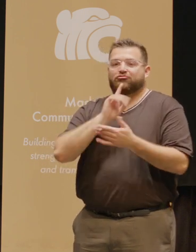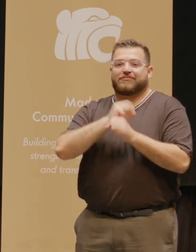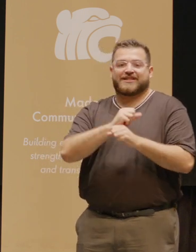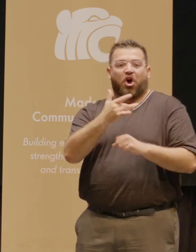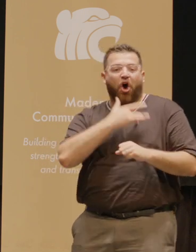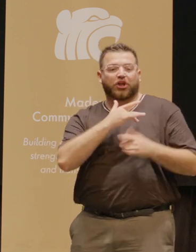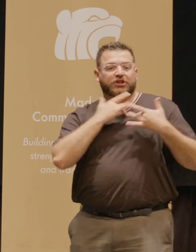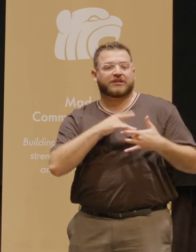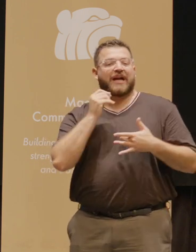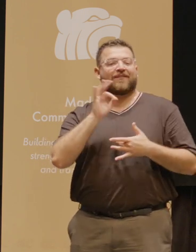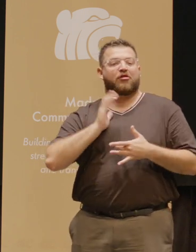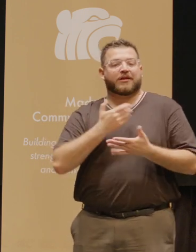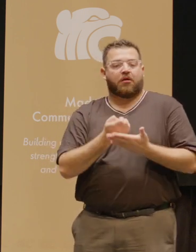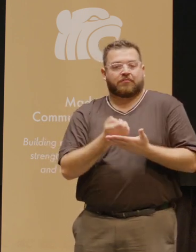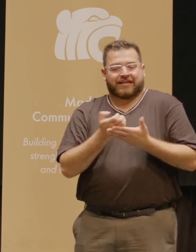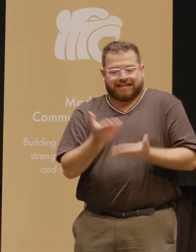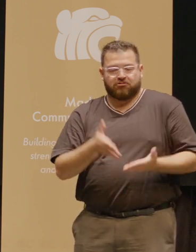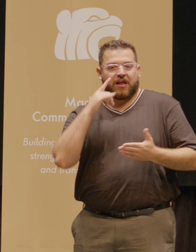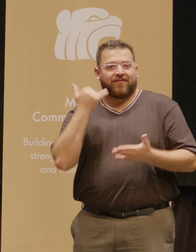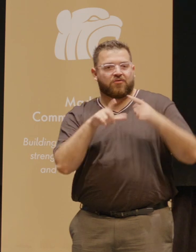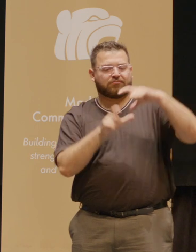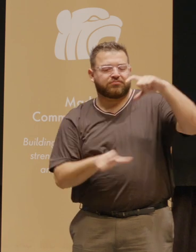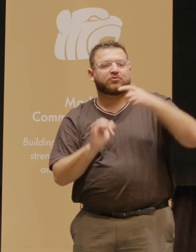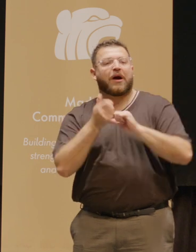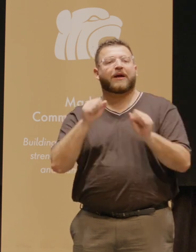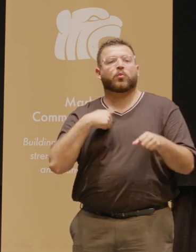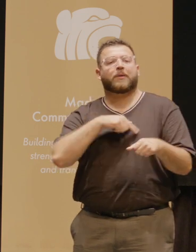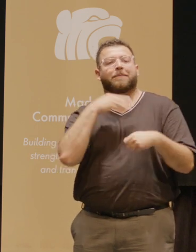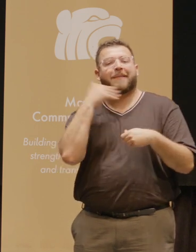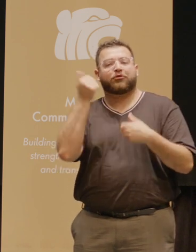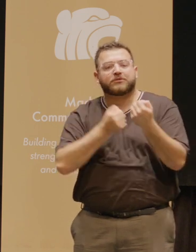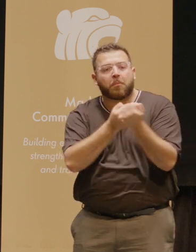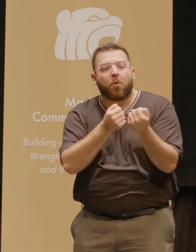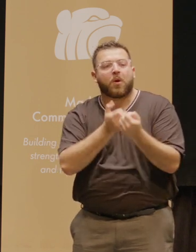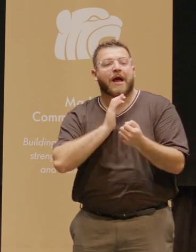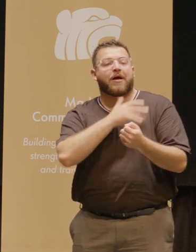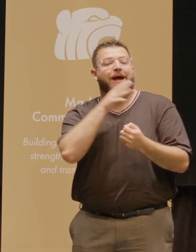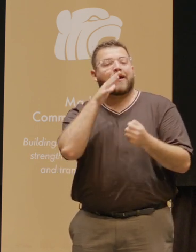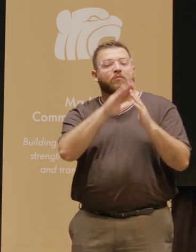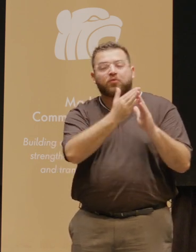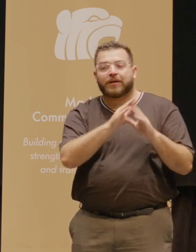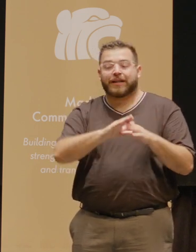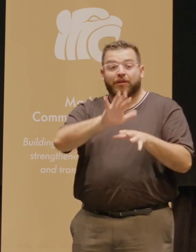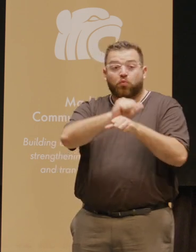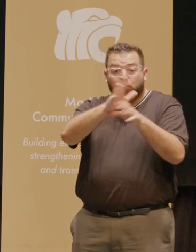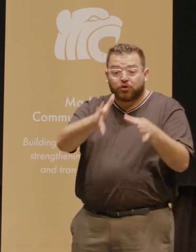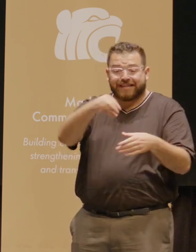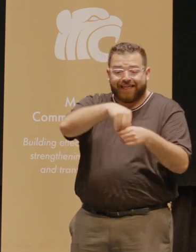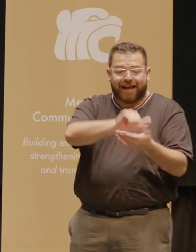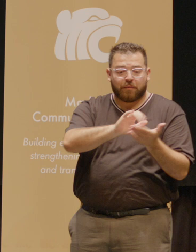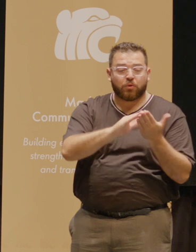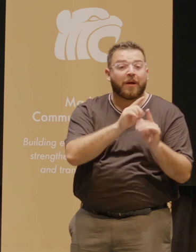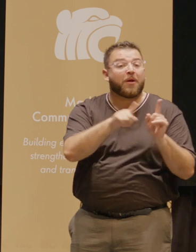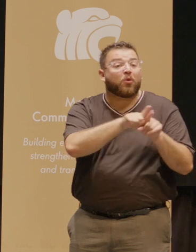for California. And so how do we better support our ag community? How do we better support the workers within the ag community? But also looking at the children